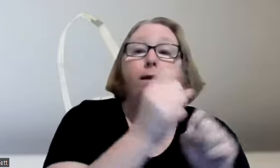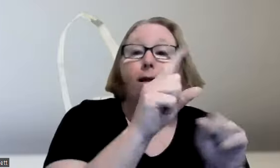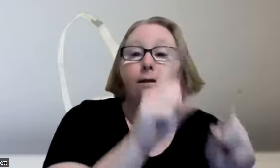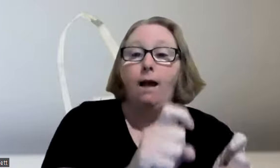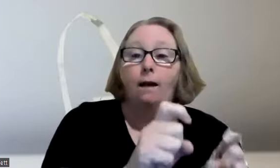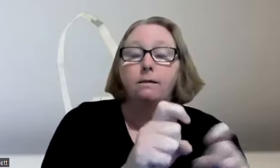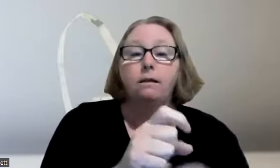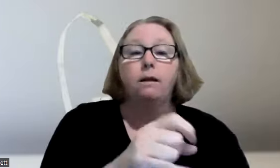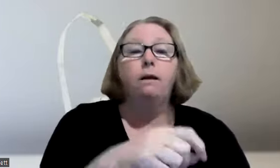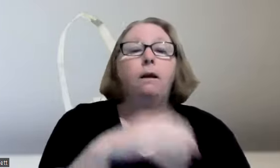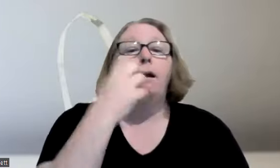take the test.